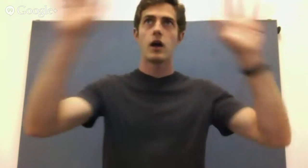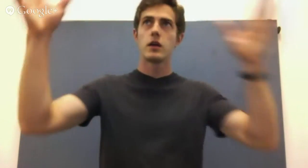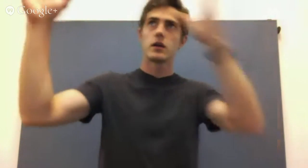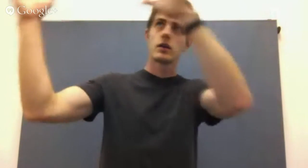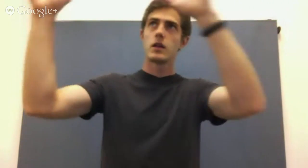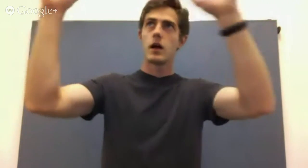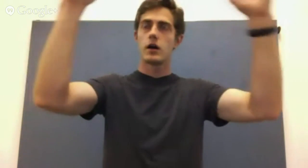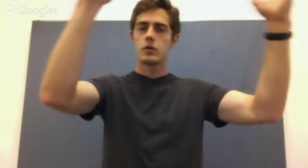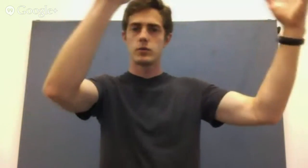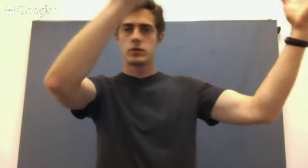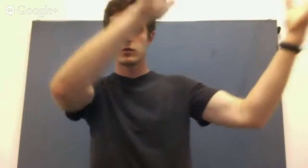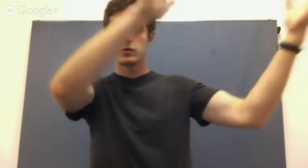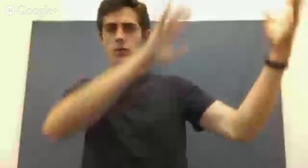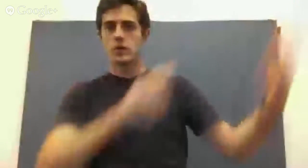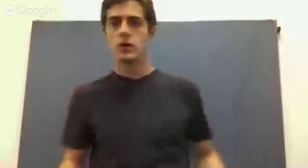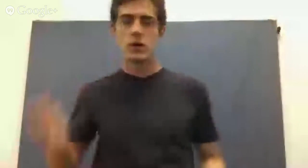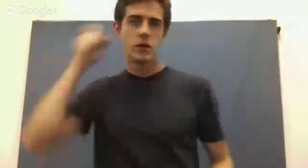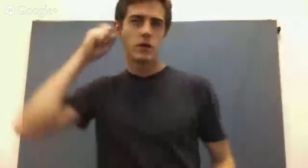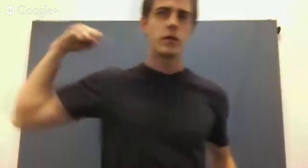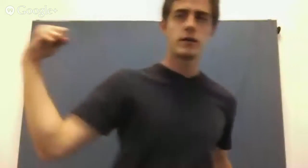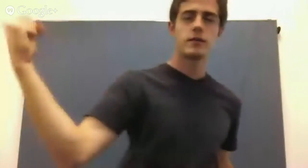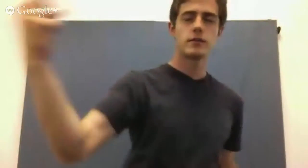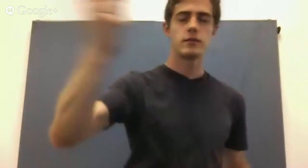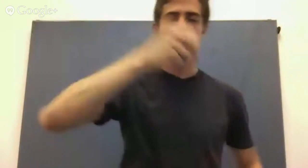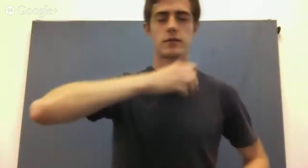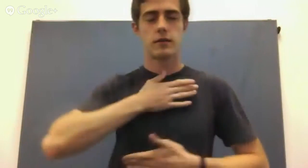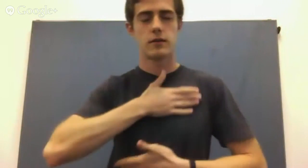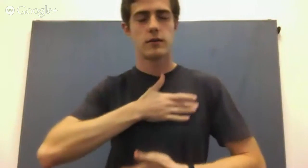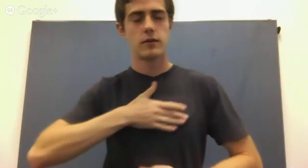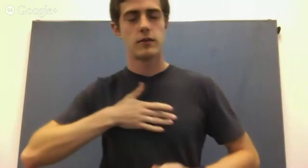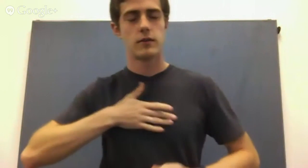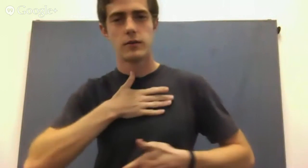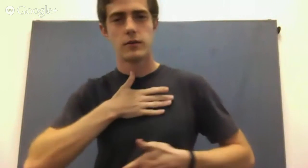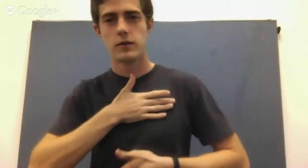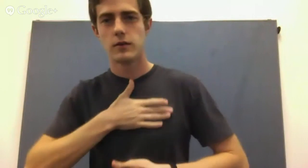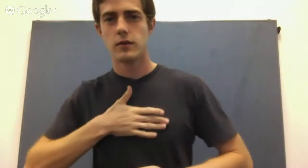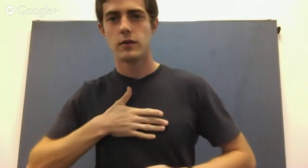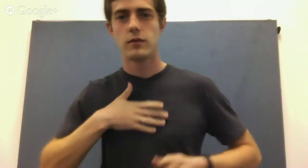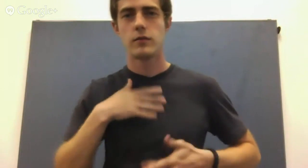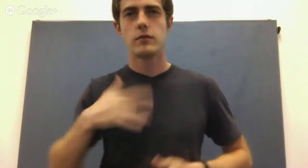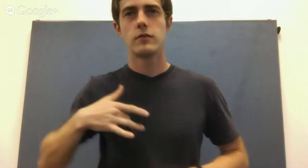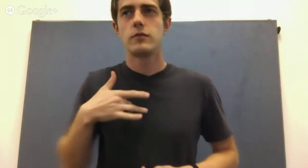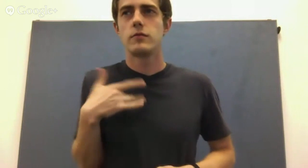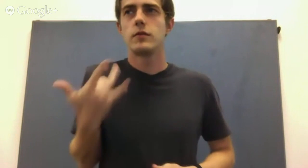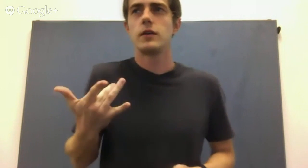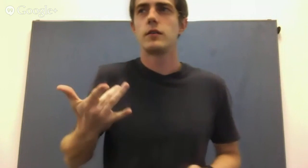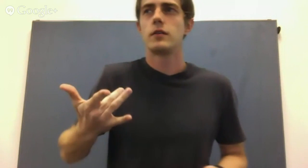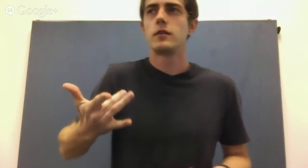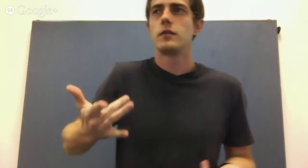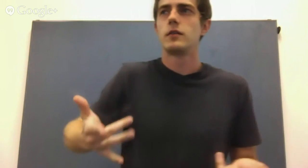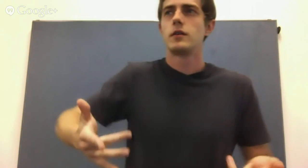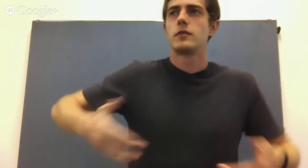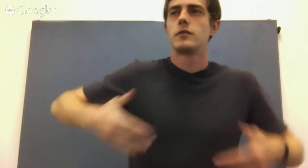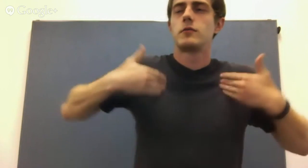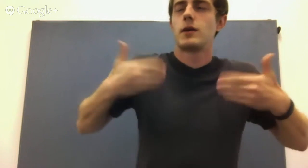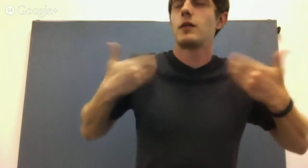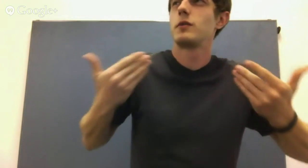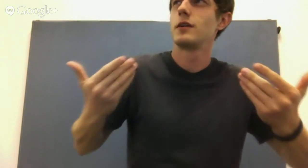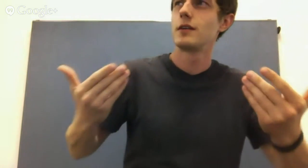Bright clouds, pleasant sounds, something that makes me happy.